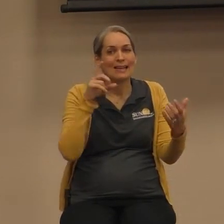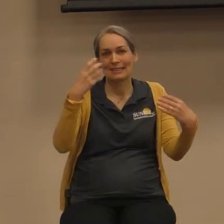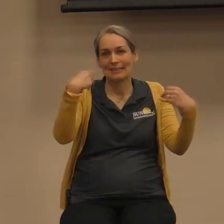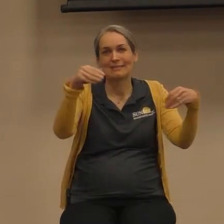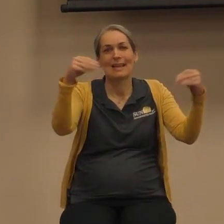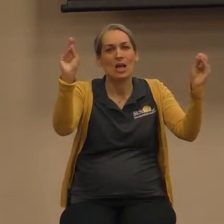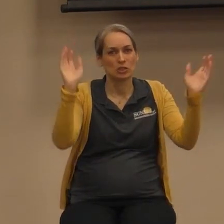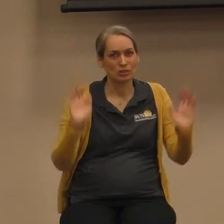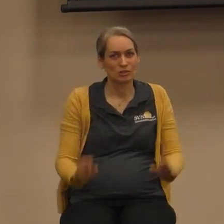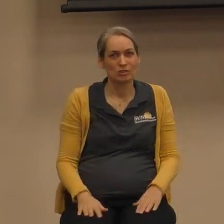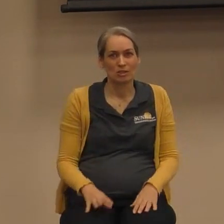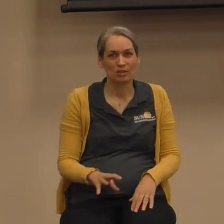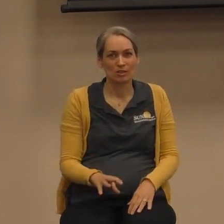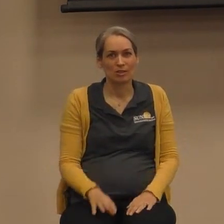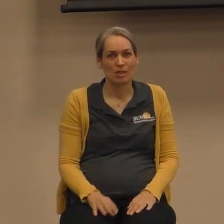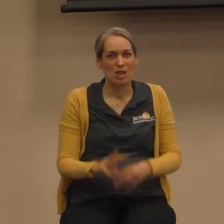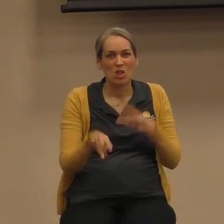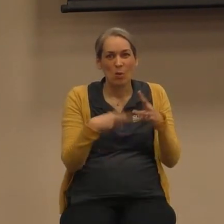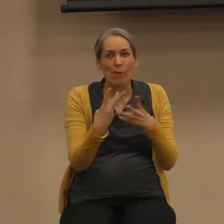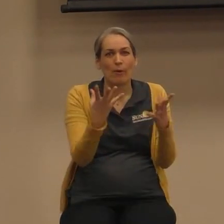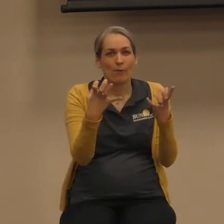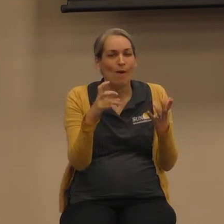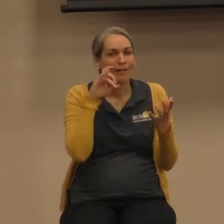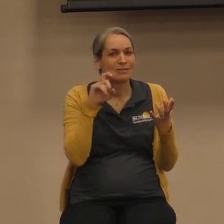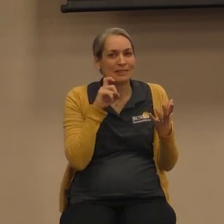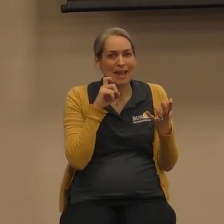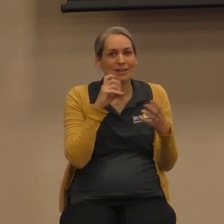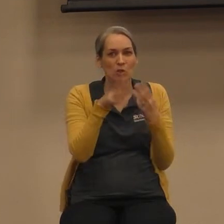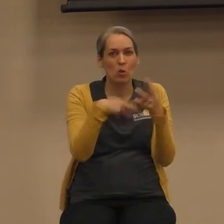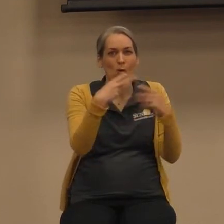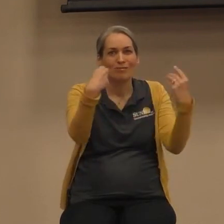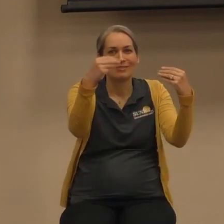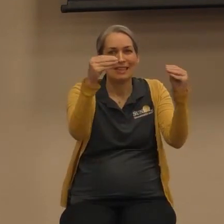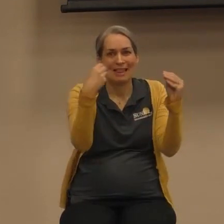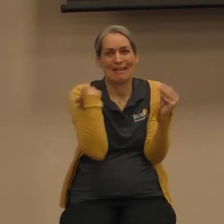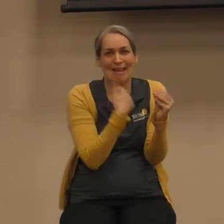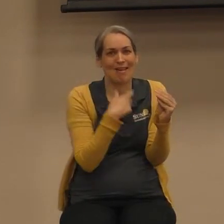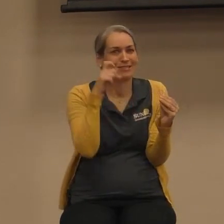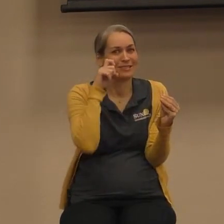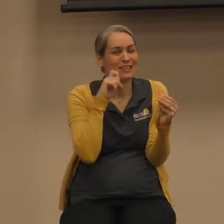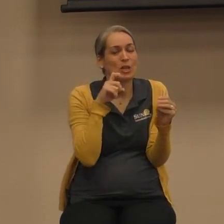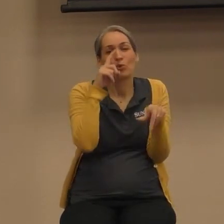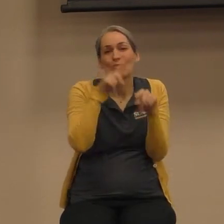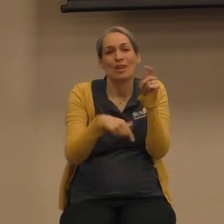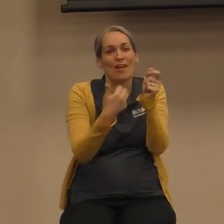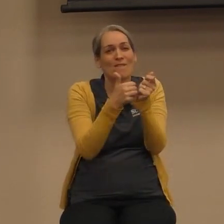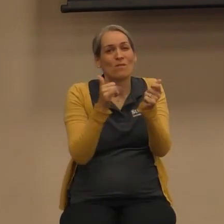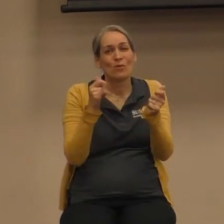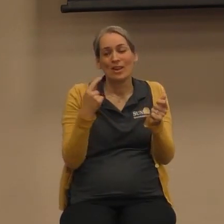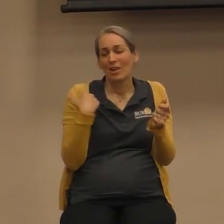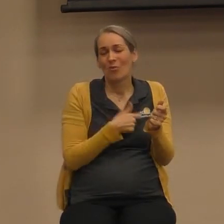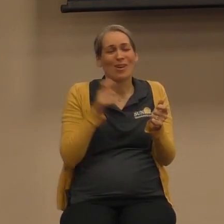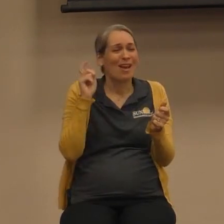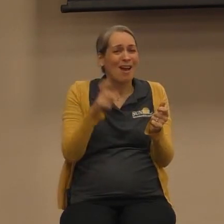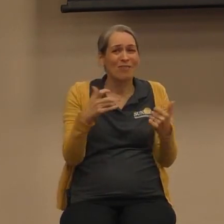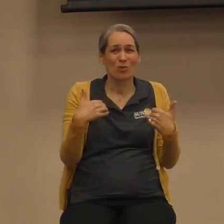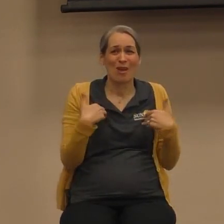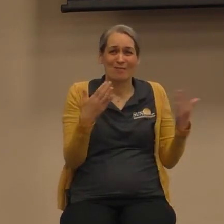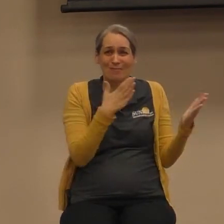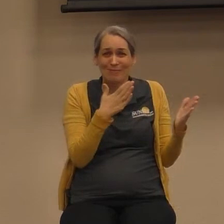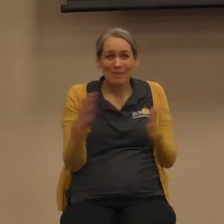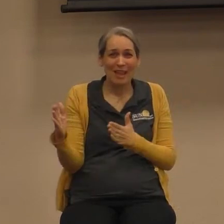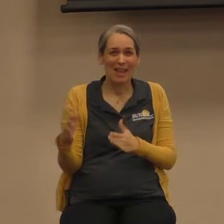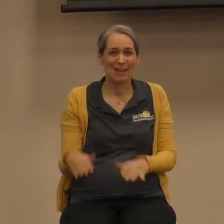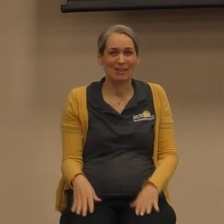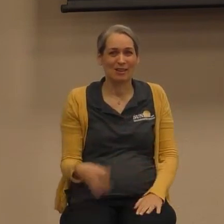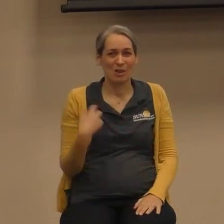sex sells. Guess what they're going to try to do? Sell sex. You can't get away from this. We have to have a plan. And the thing is, we